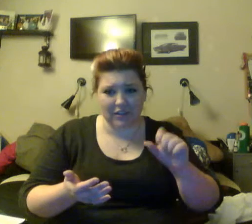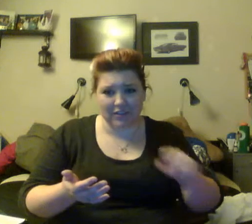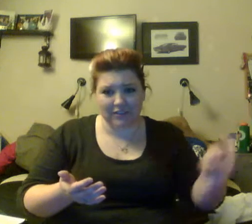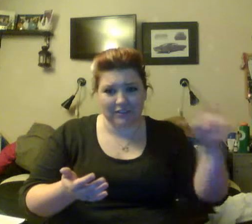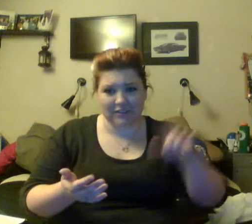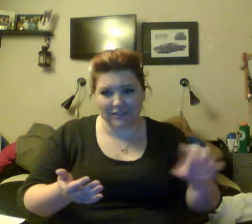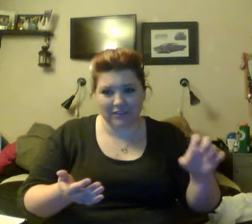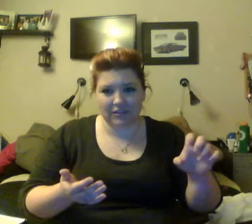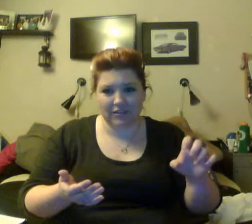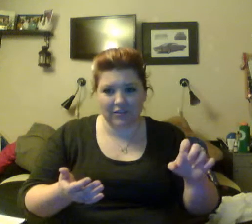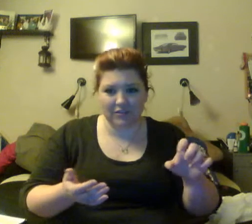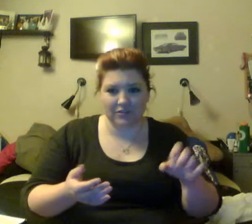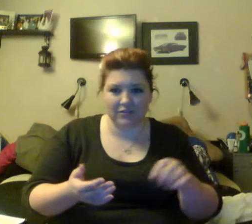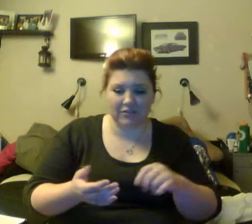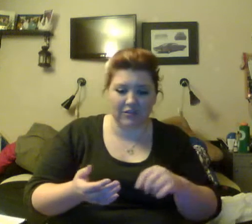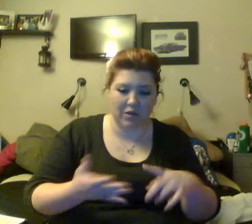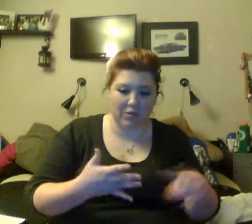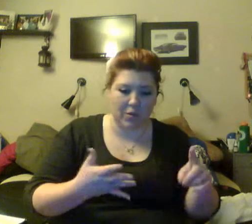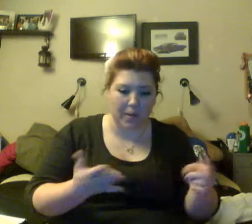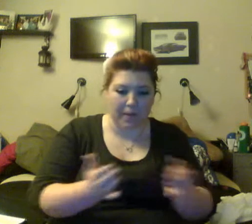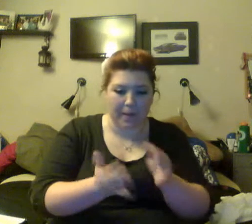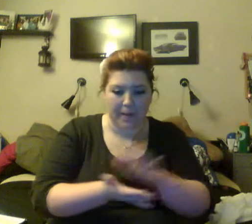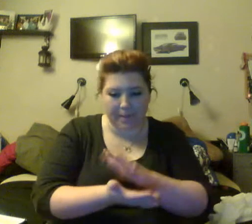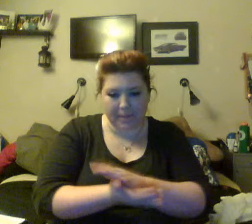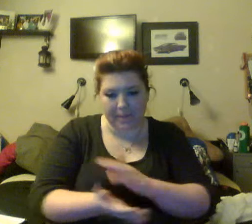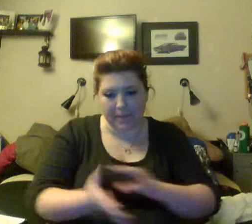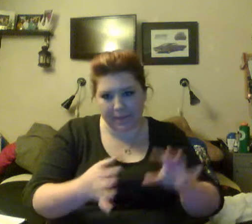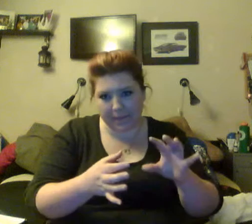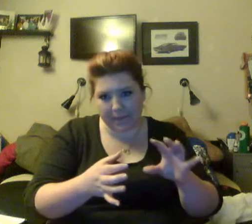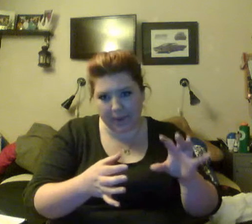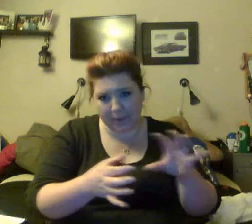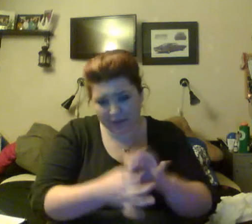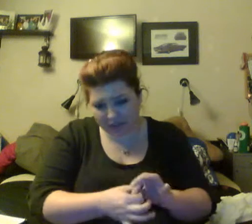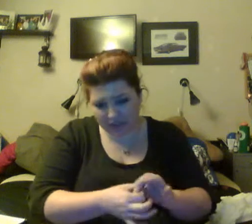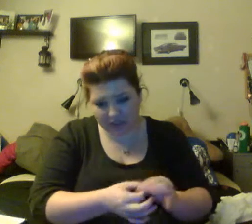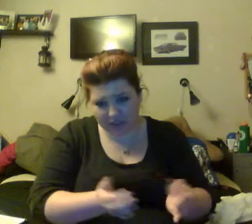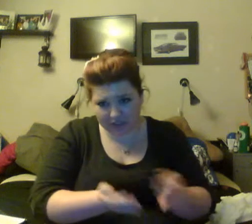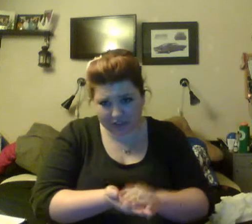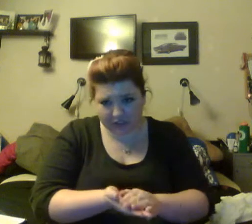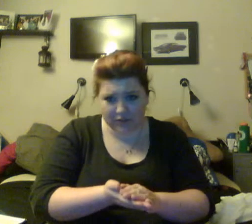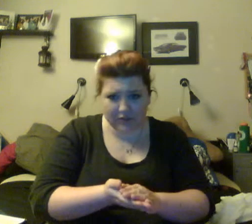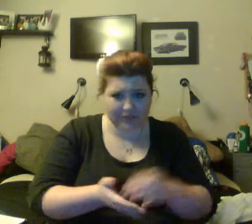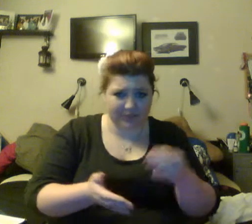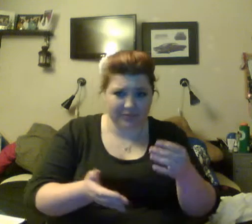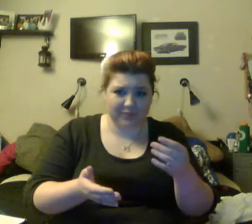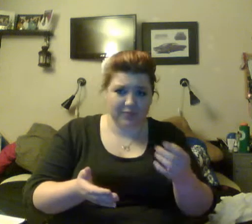write an abstract, and the different sections of the paper, how it should be arranged. And they did this, like I said, for 5 different content